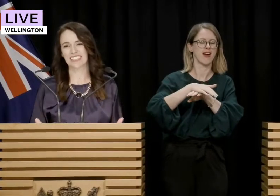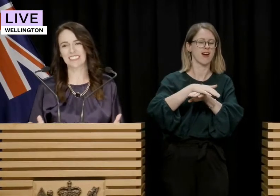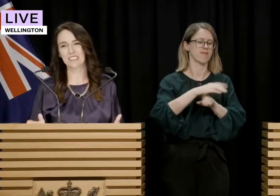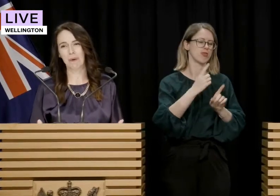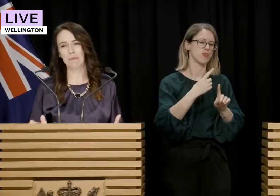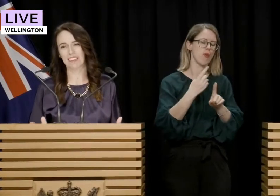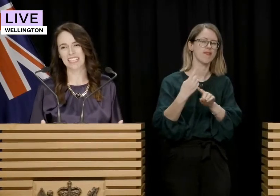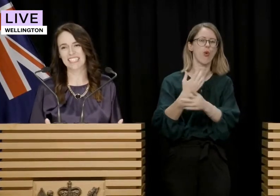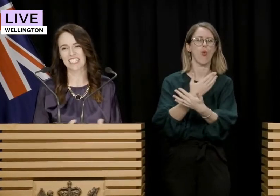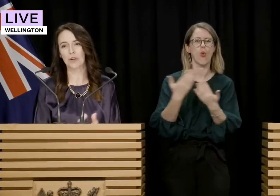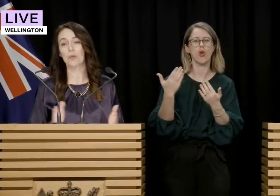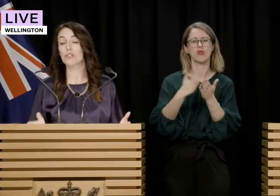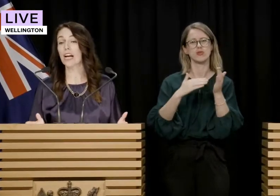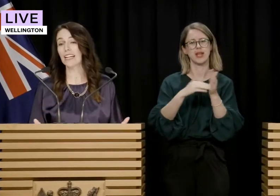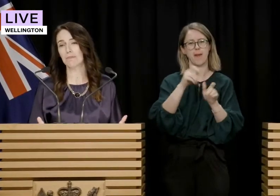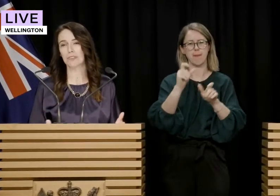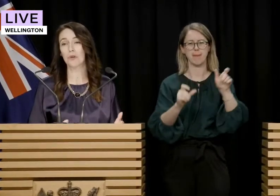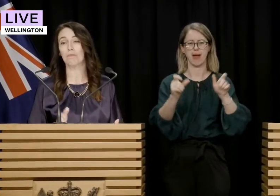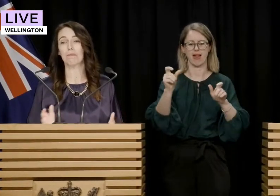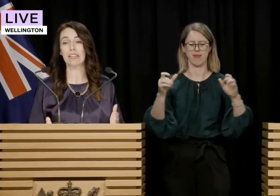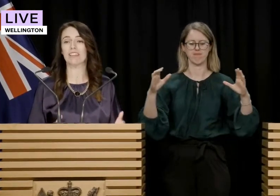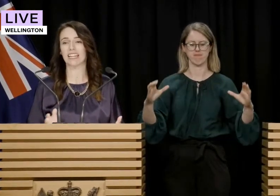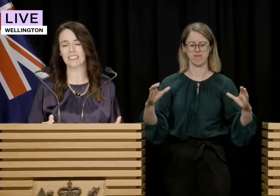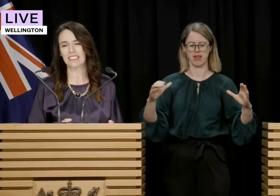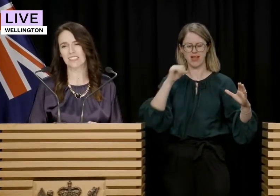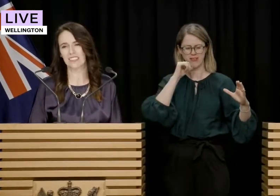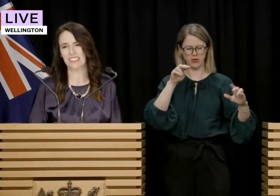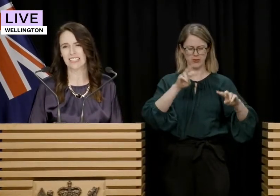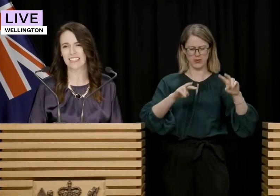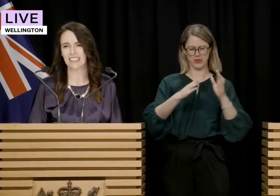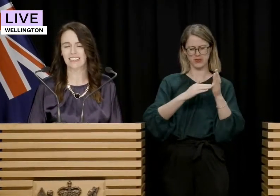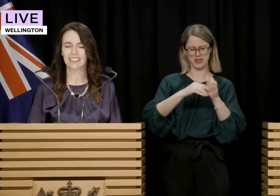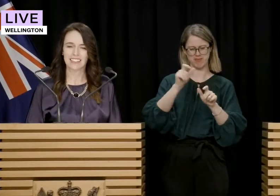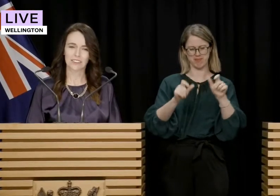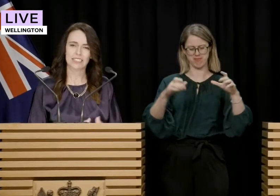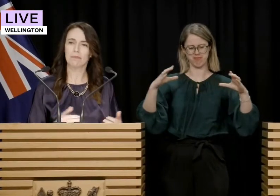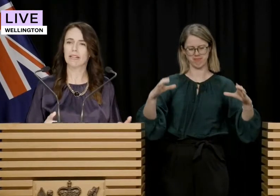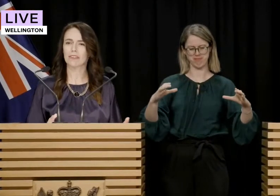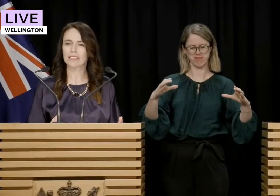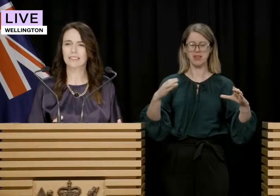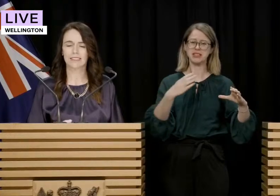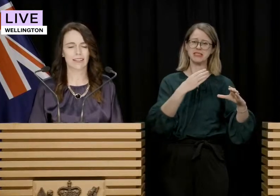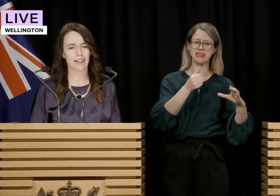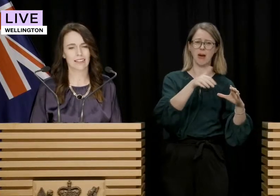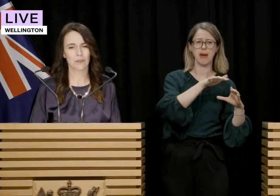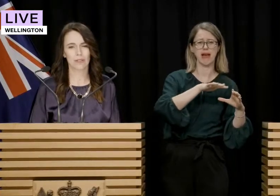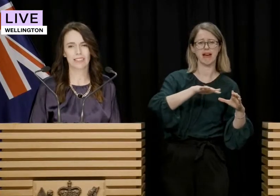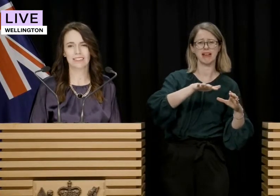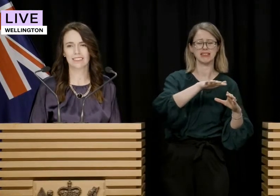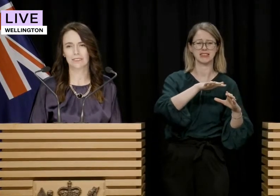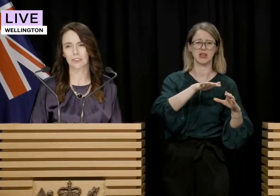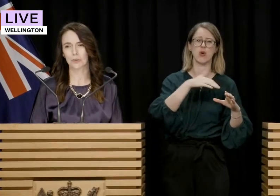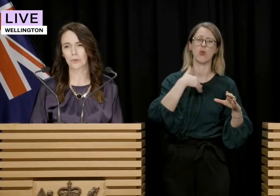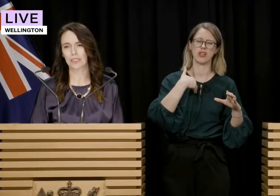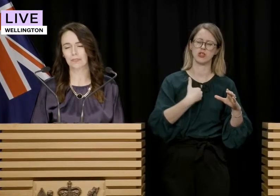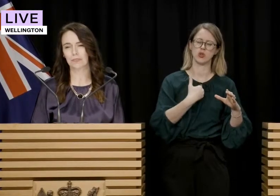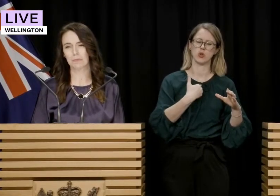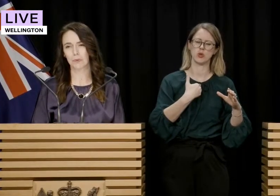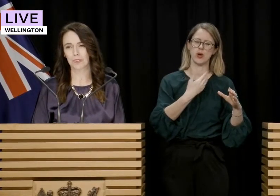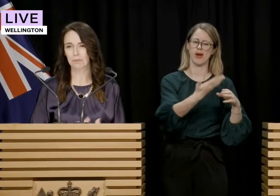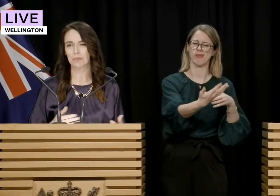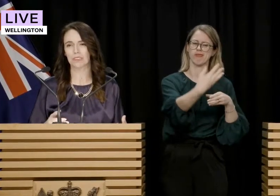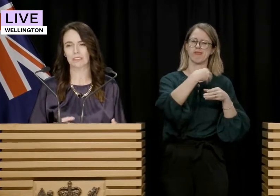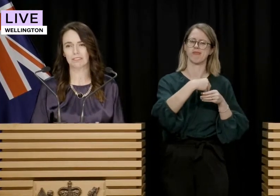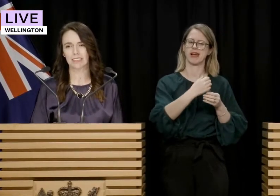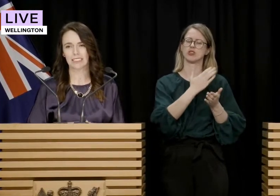of New Zealand's population. When you do a bit of analysis, you can see that there are some areas that we needed to ensure that it was